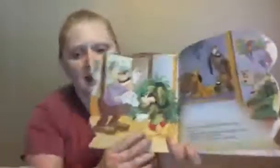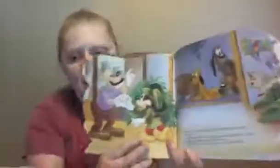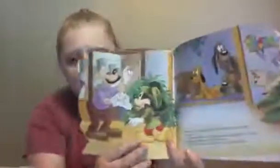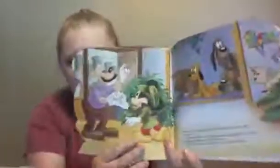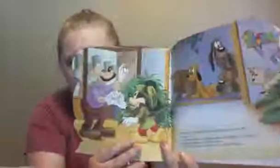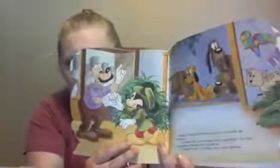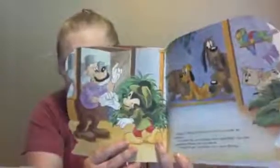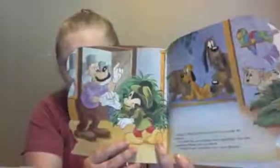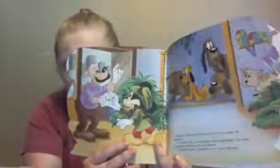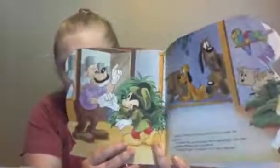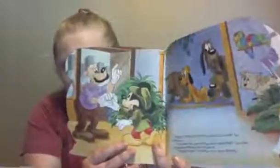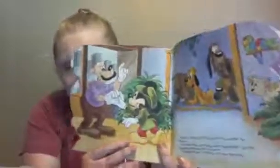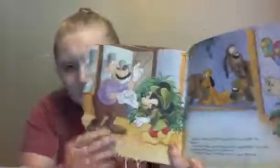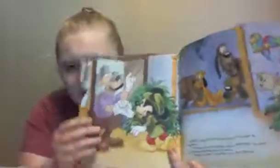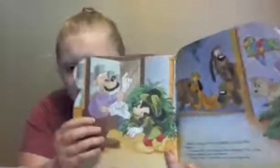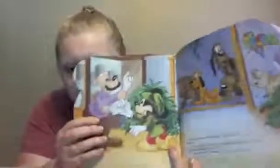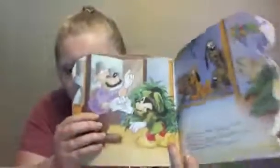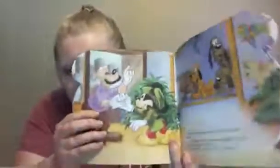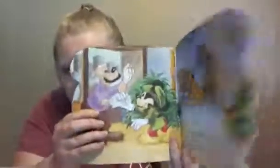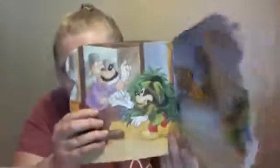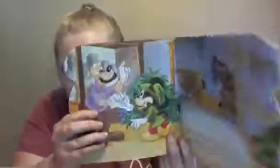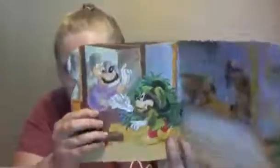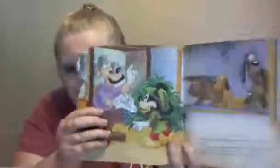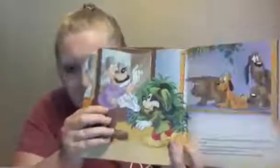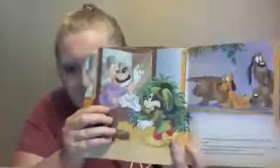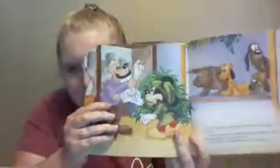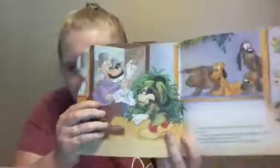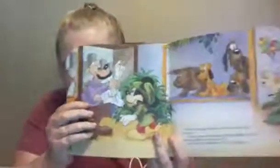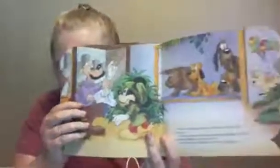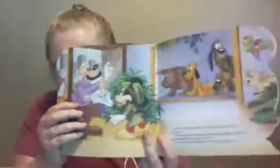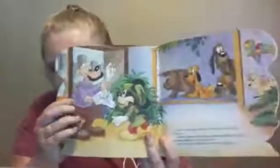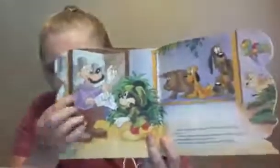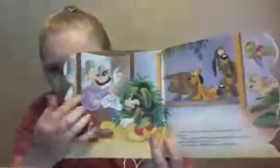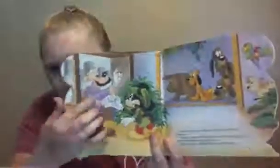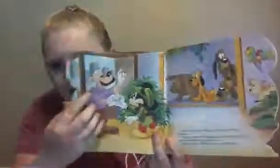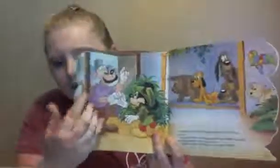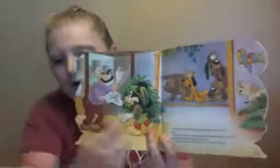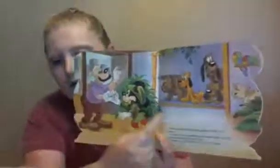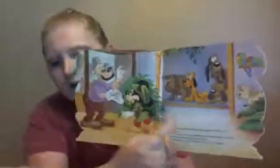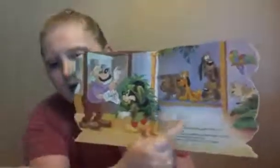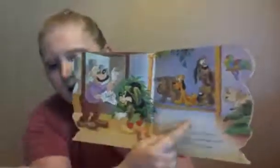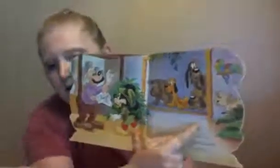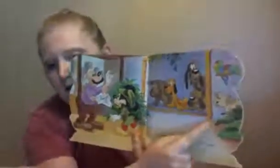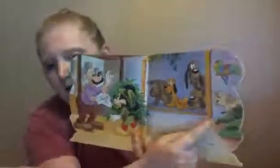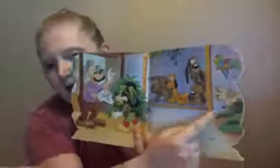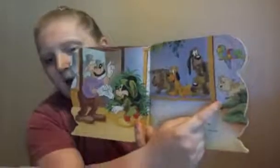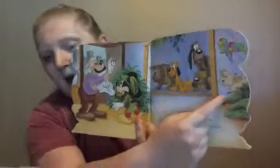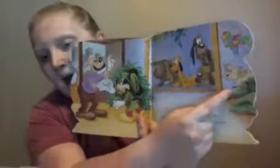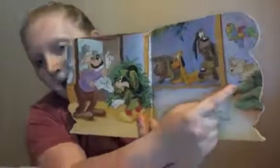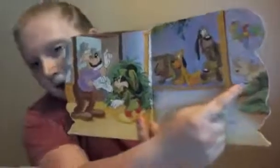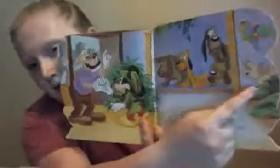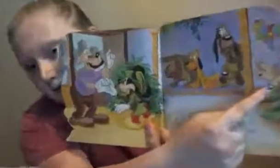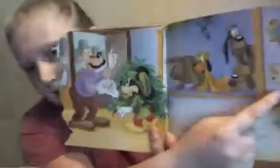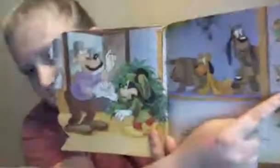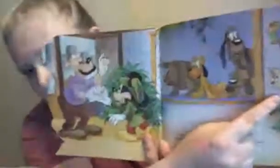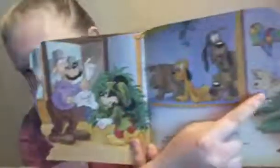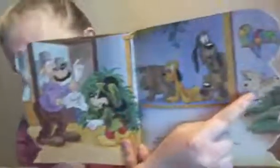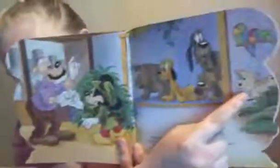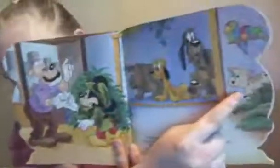Mickey. Okay, let's go through and see if we can find the animals. So there is a cat. See the